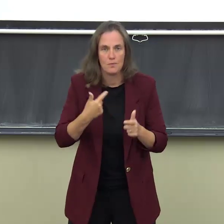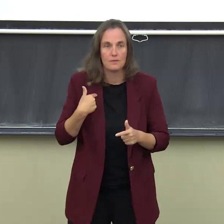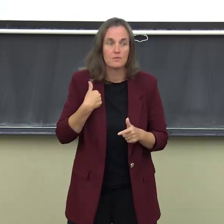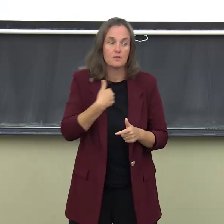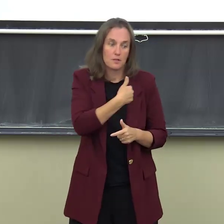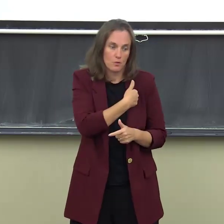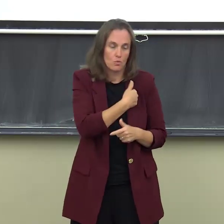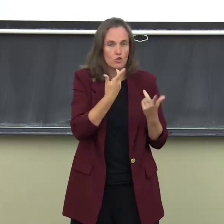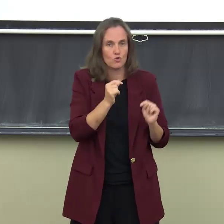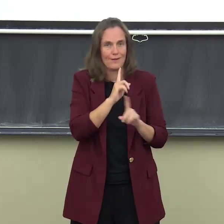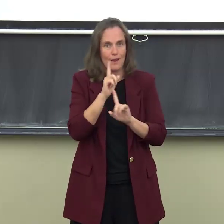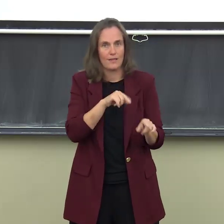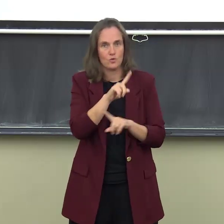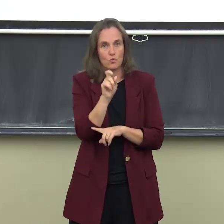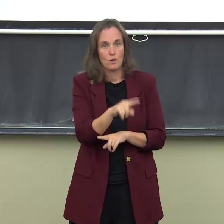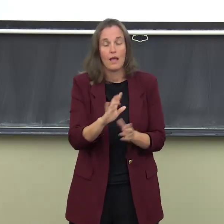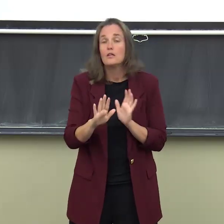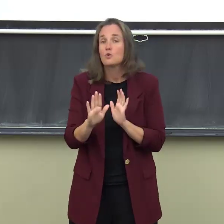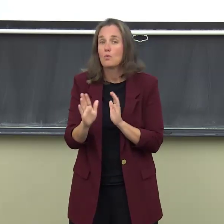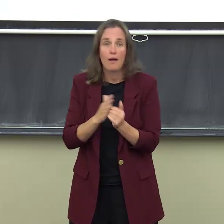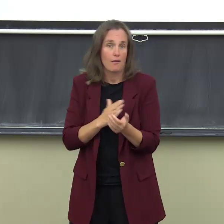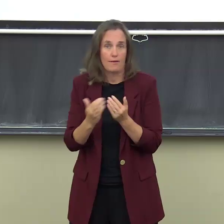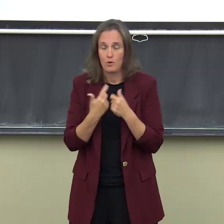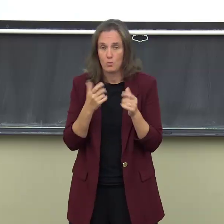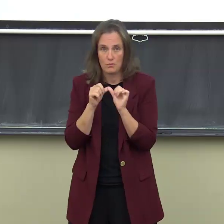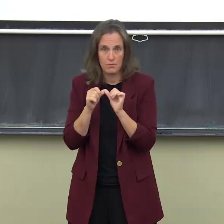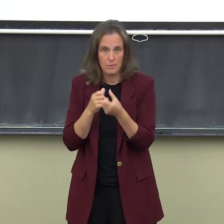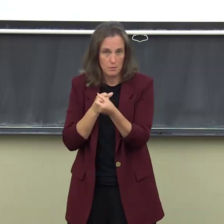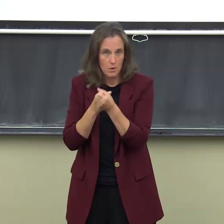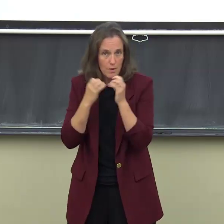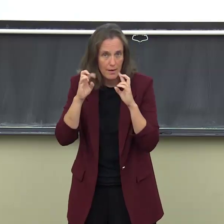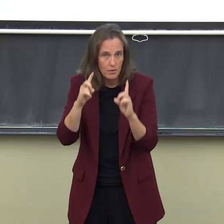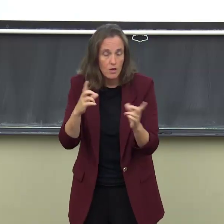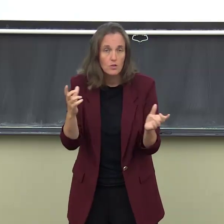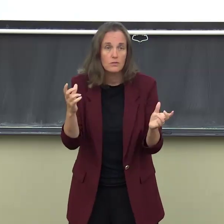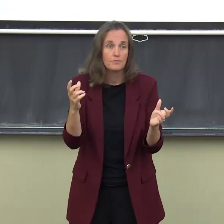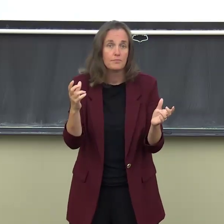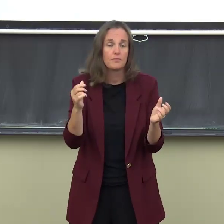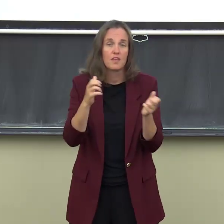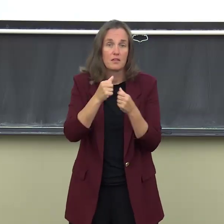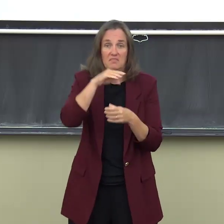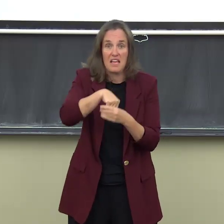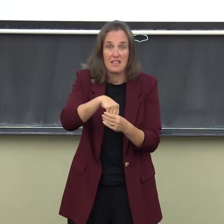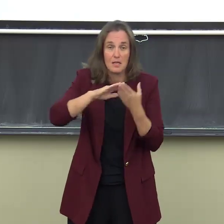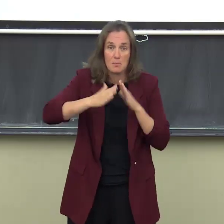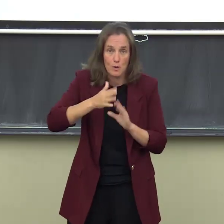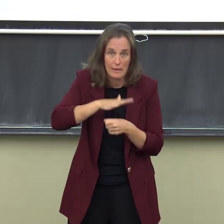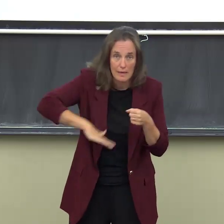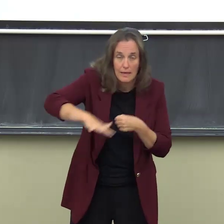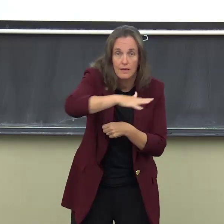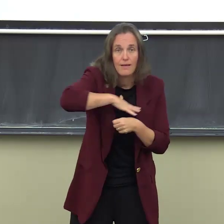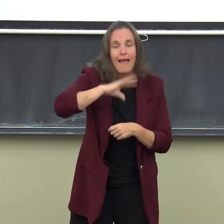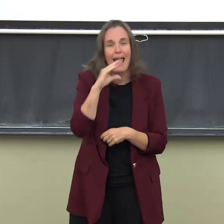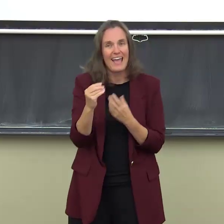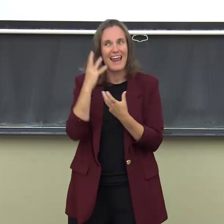So however we can continue to support education, both within, intra-community and outside, to make